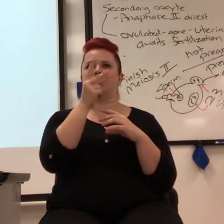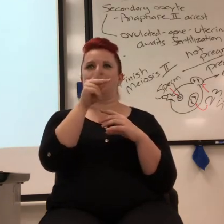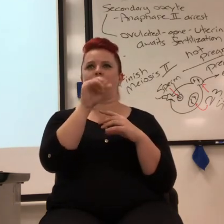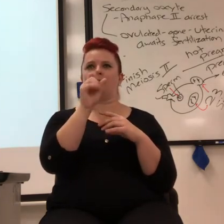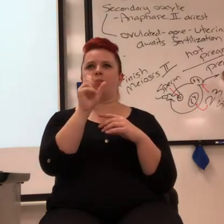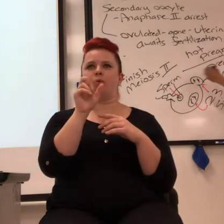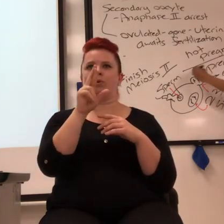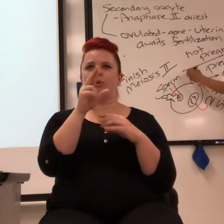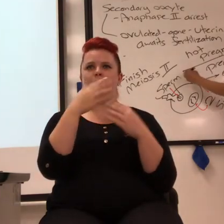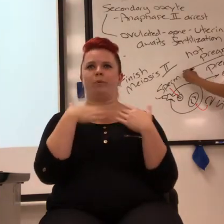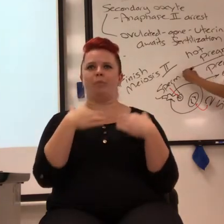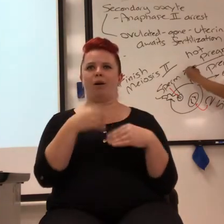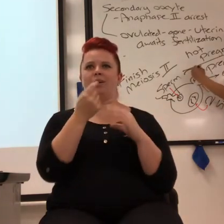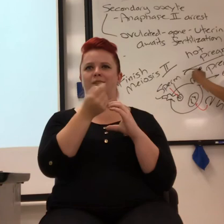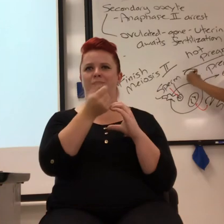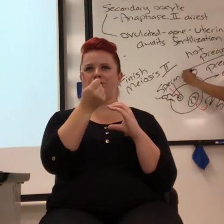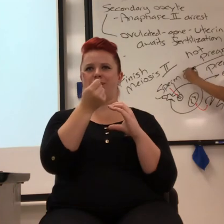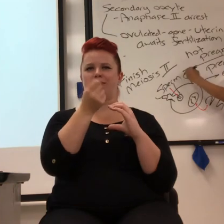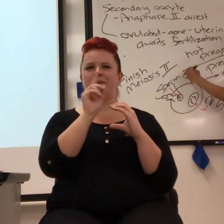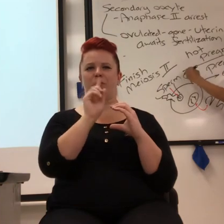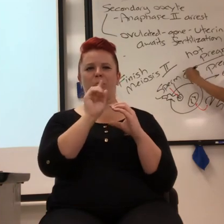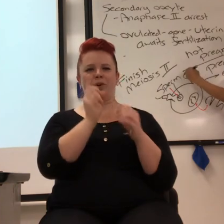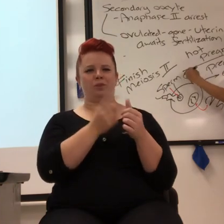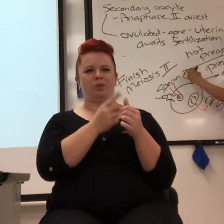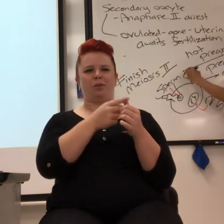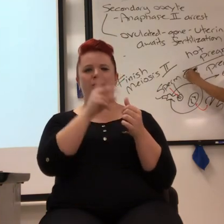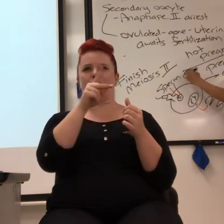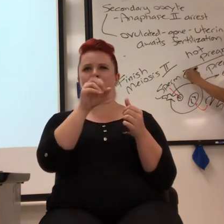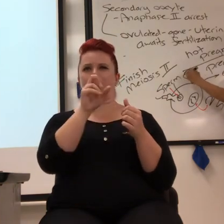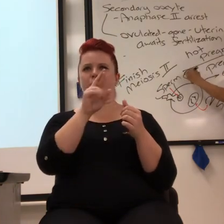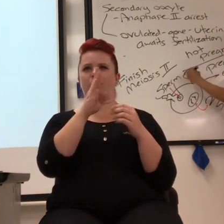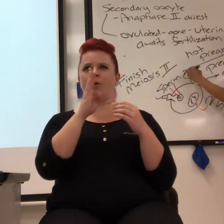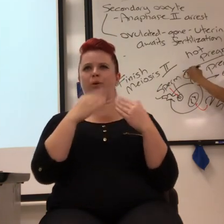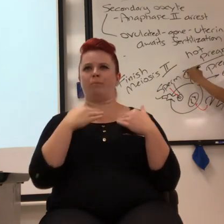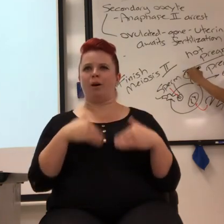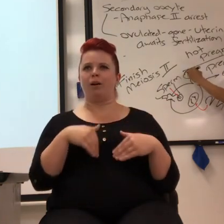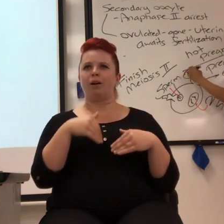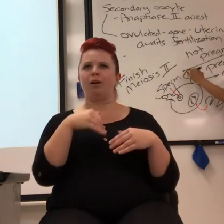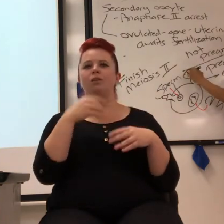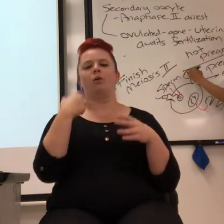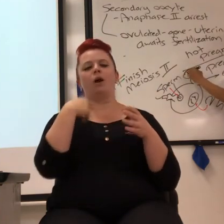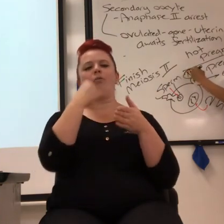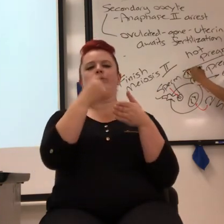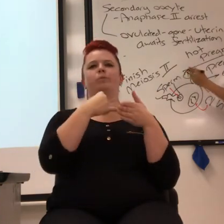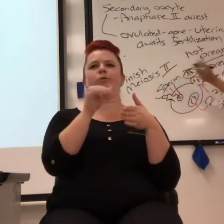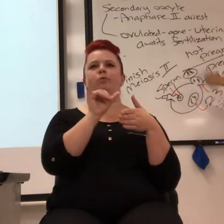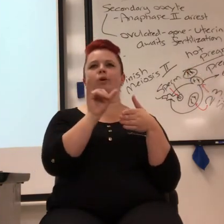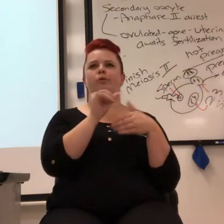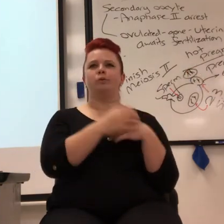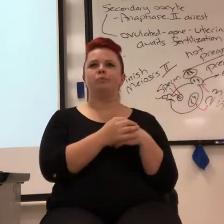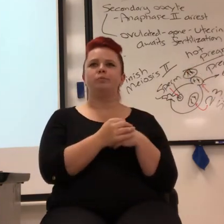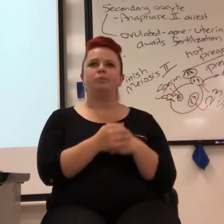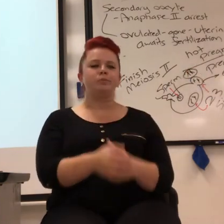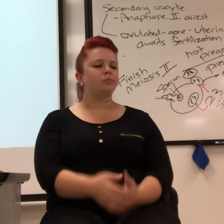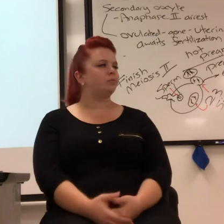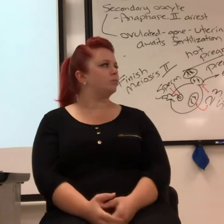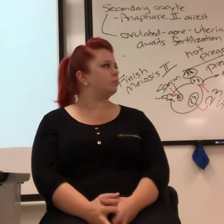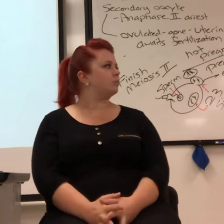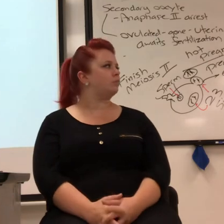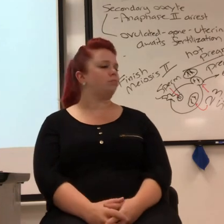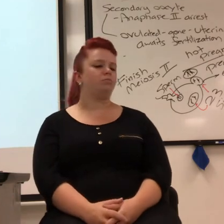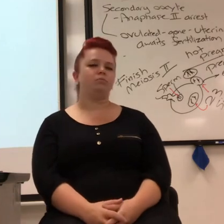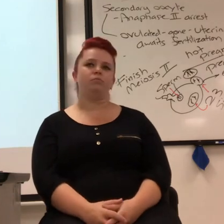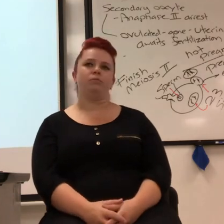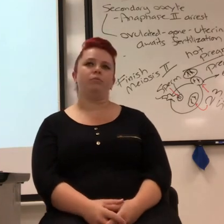draw it too. I'll just draw another thing there with, you know, the 23 dyads in it, and I don't know. The